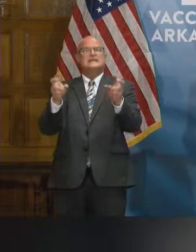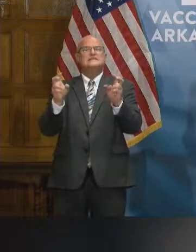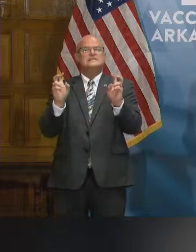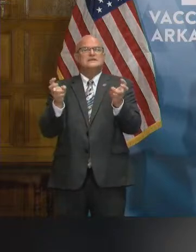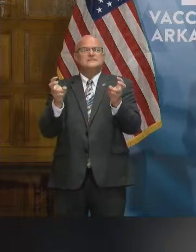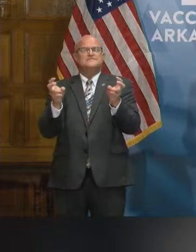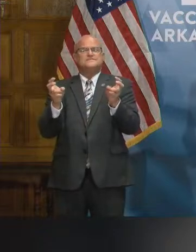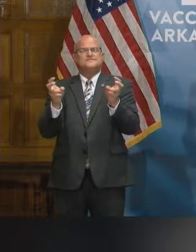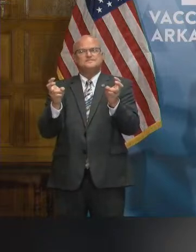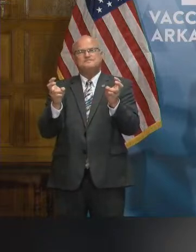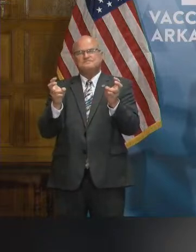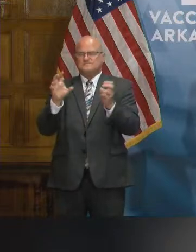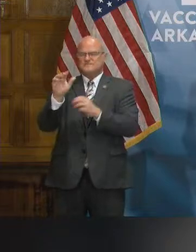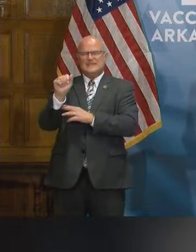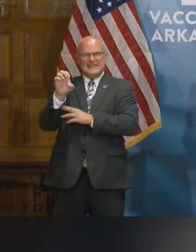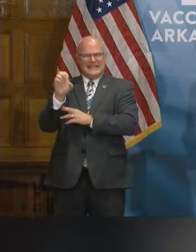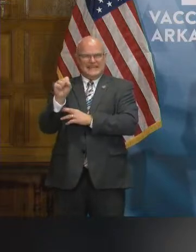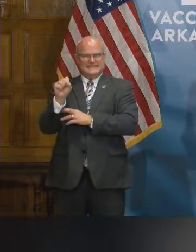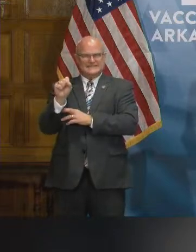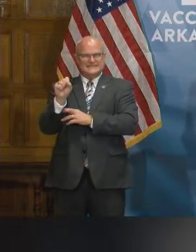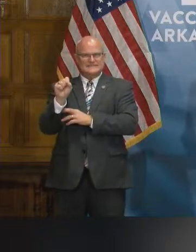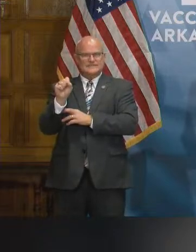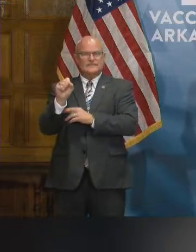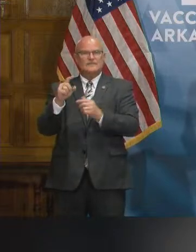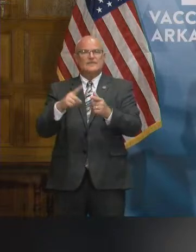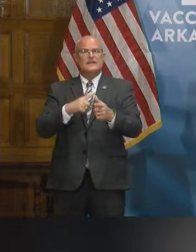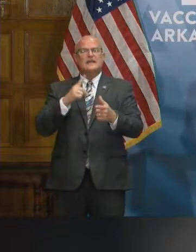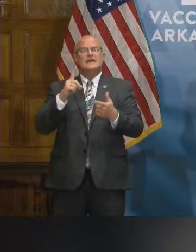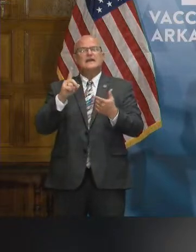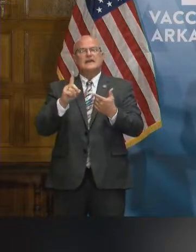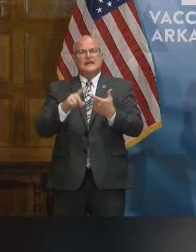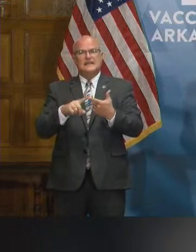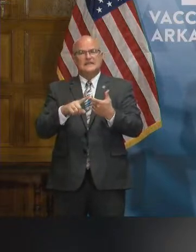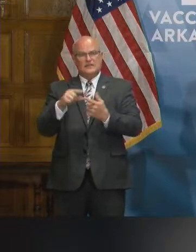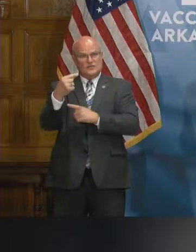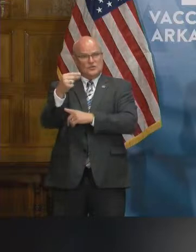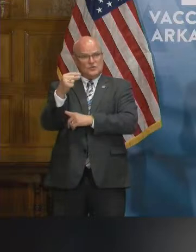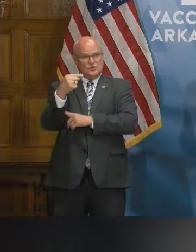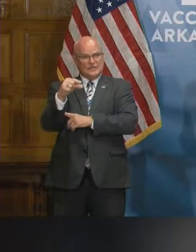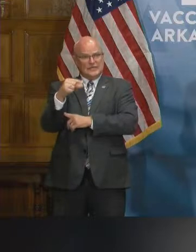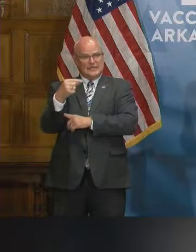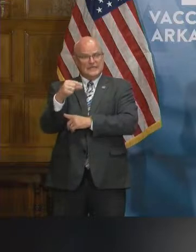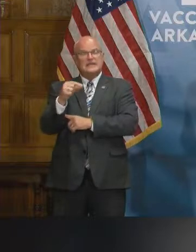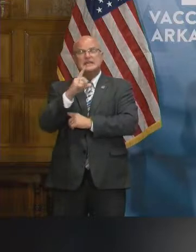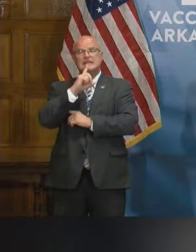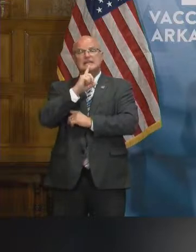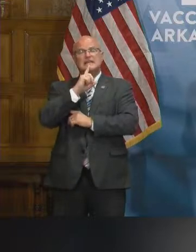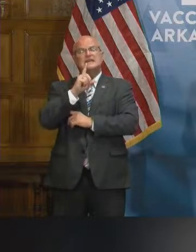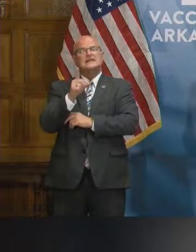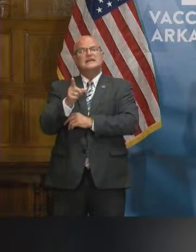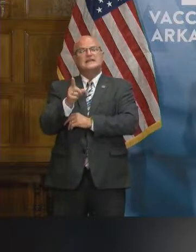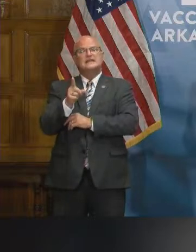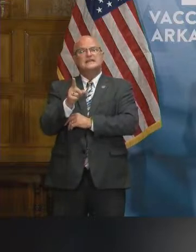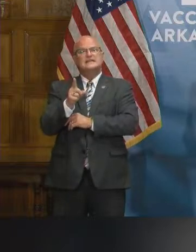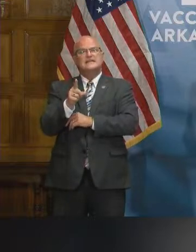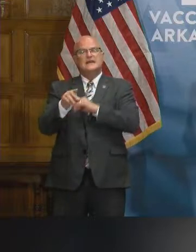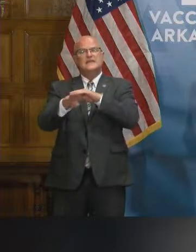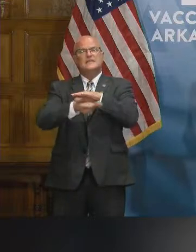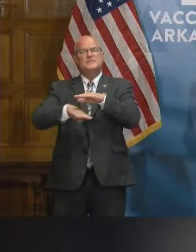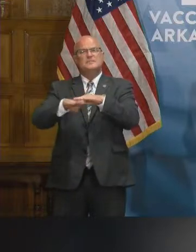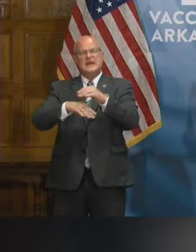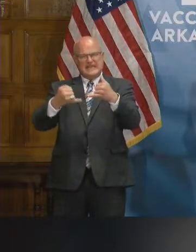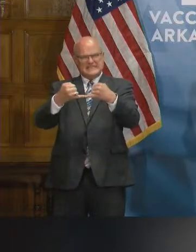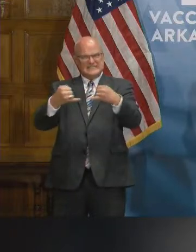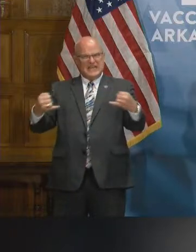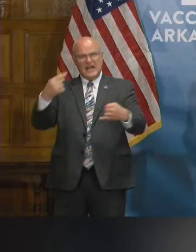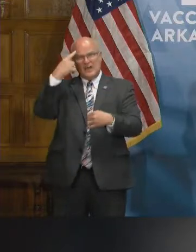terms of cases. And then the green is the baseline. This